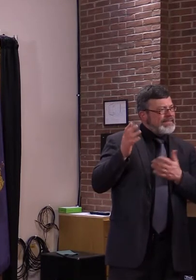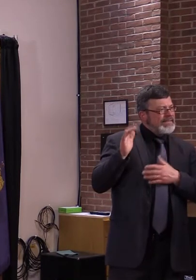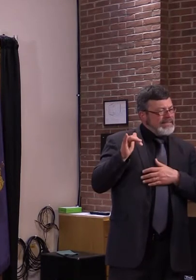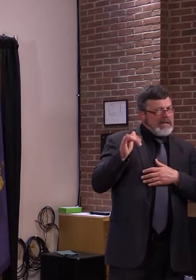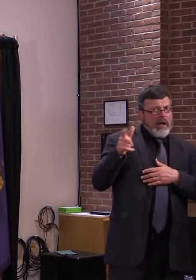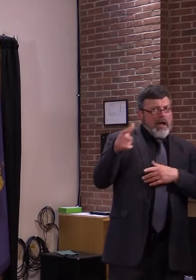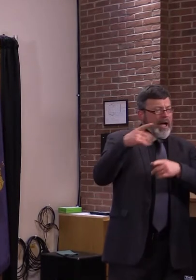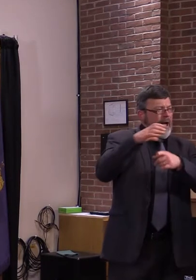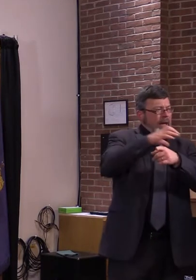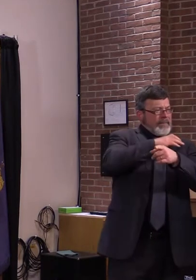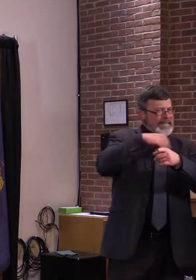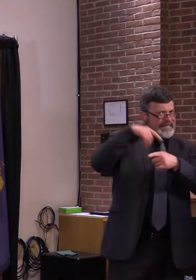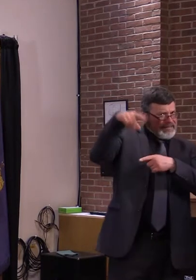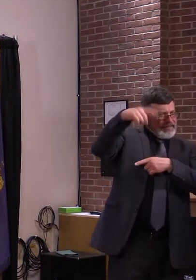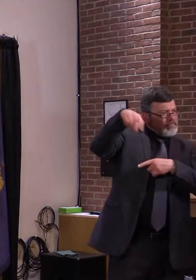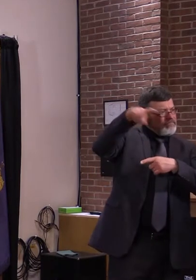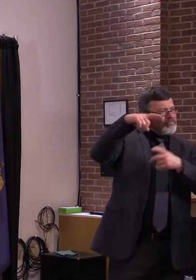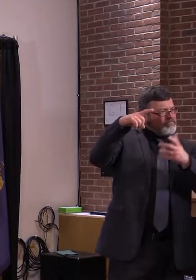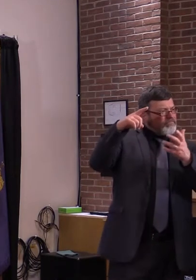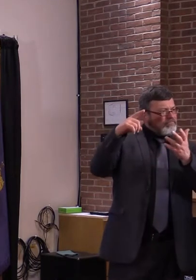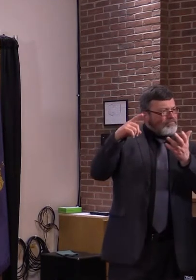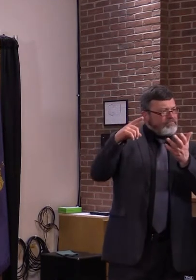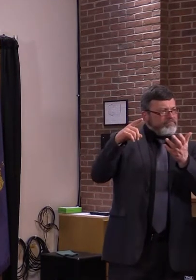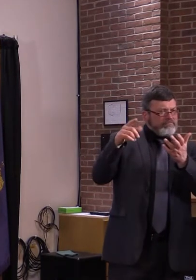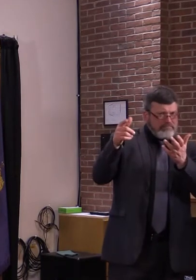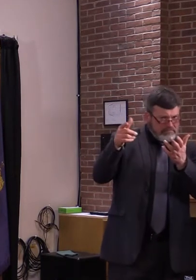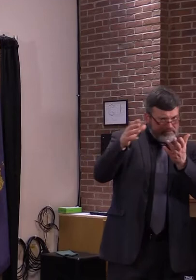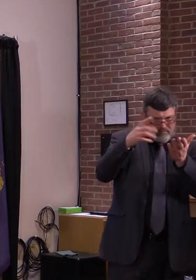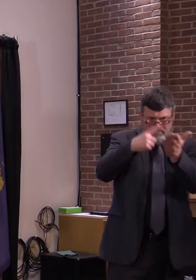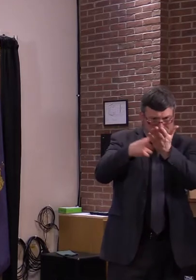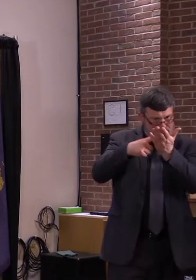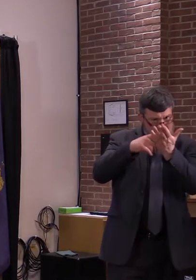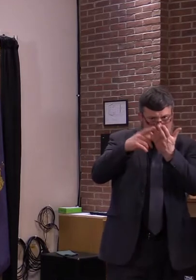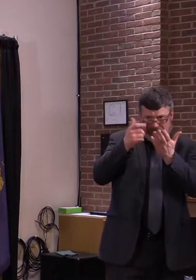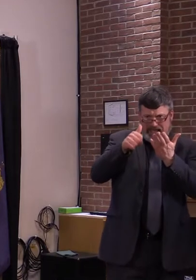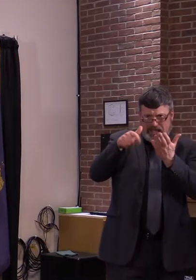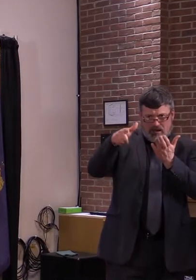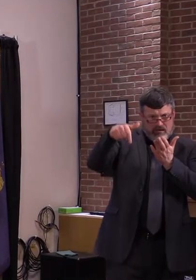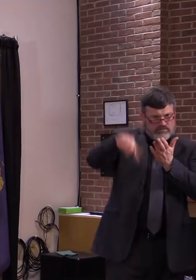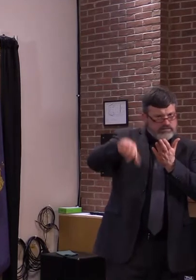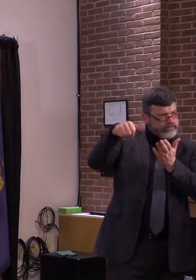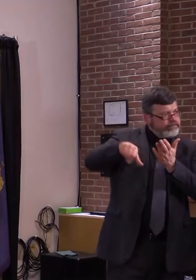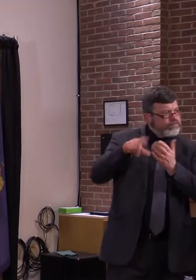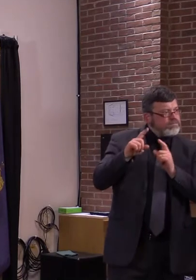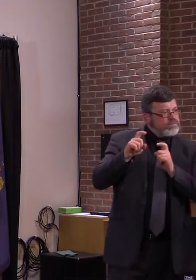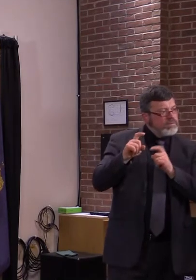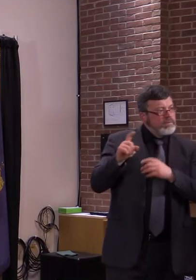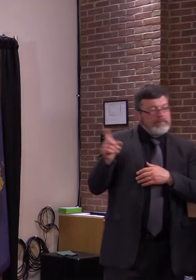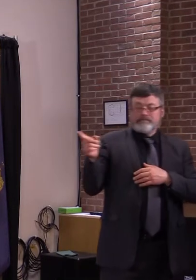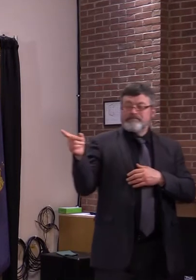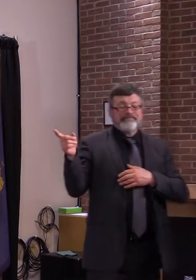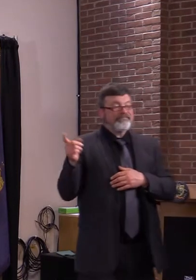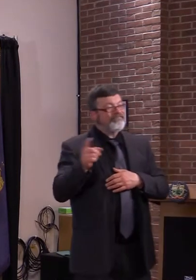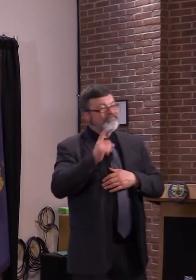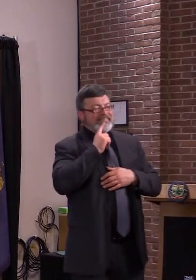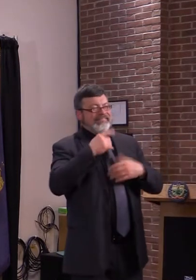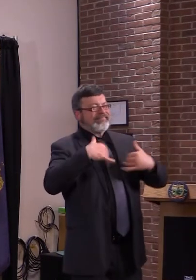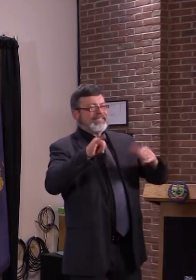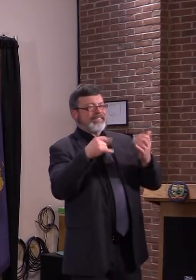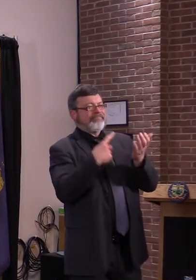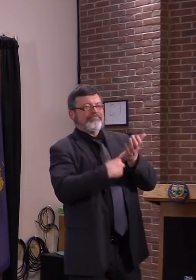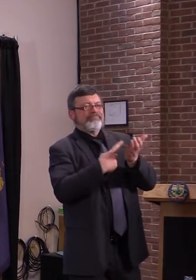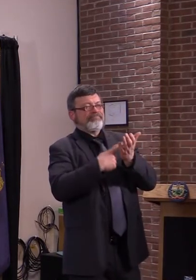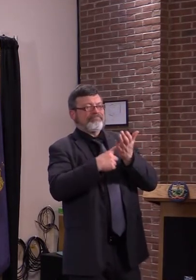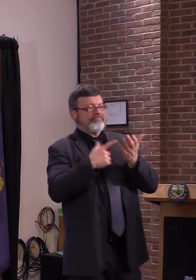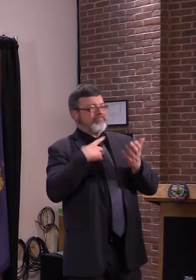would you consider vetoing the bill? Well, we'll see where we end up. Again, I don't try to